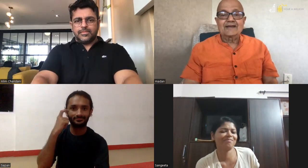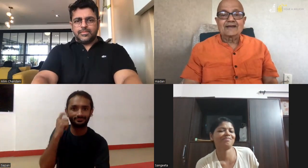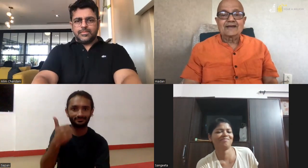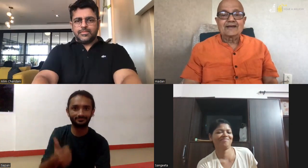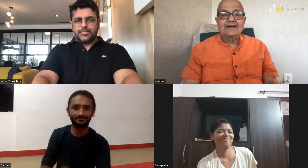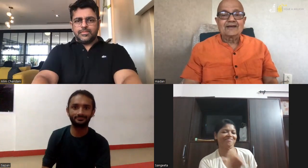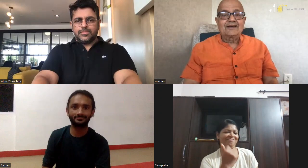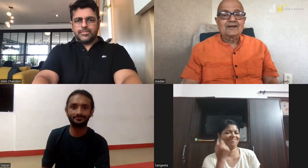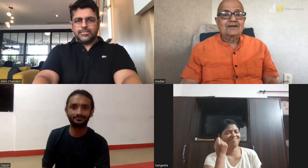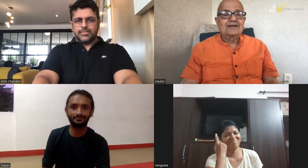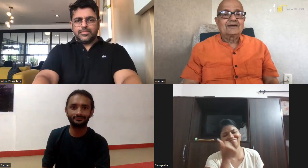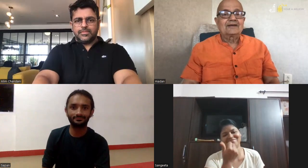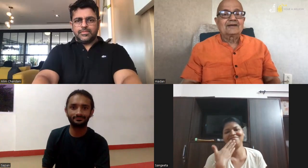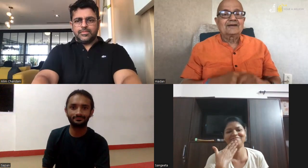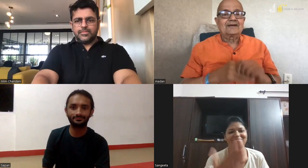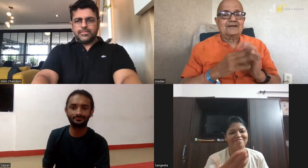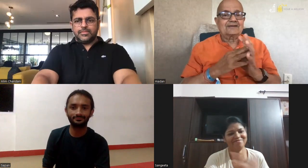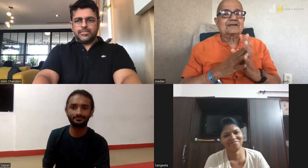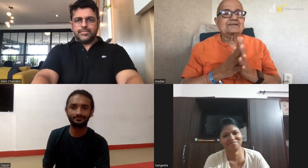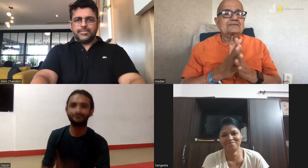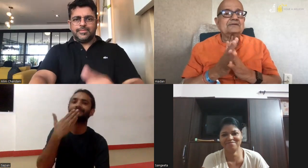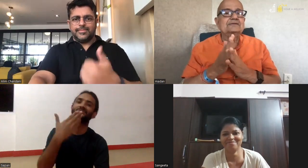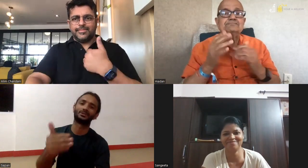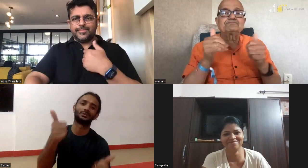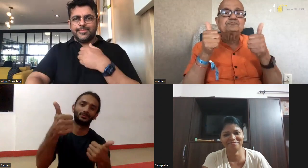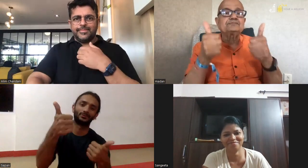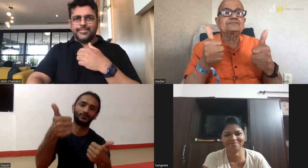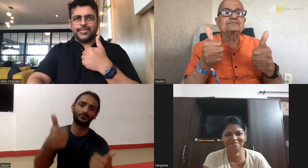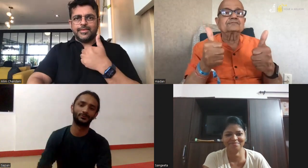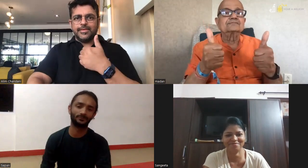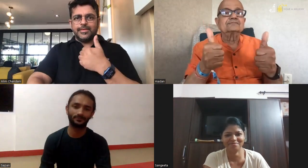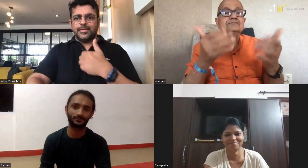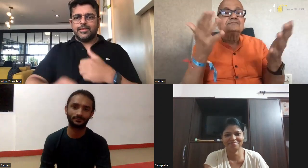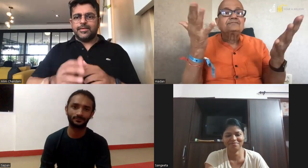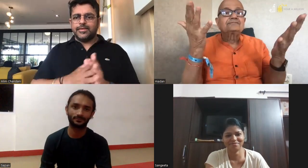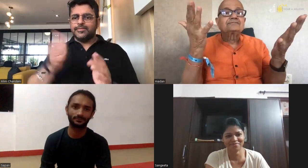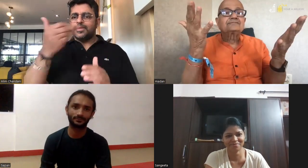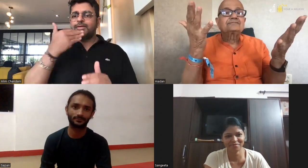Tushar can send me just, all the questions and I'll just answer them.